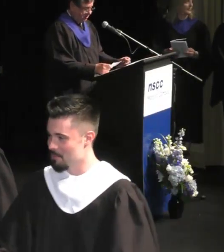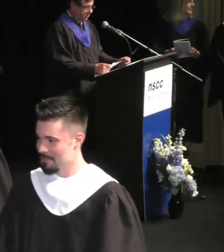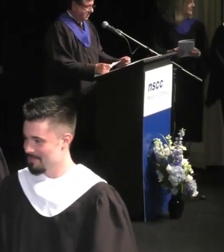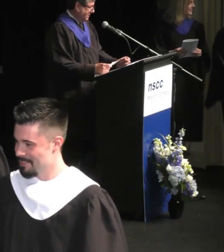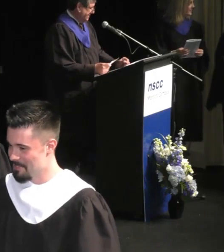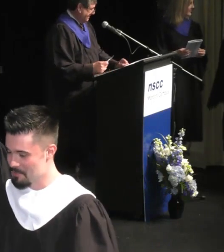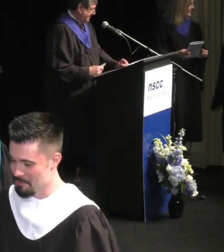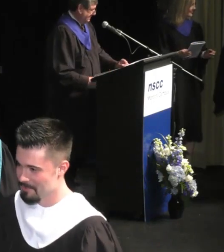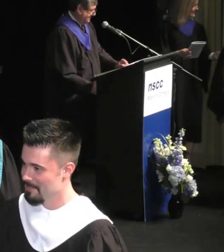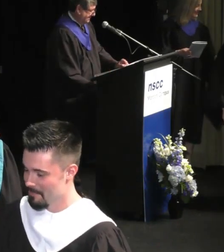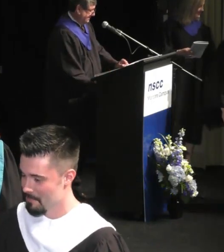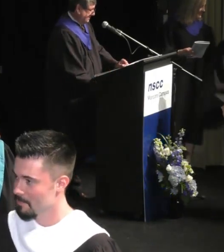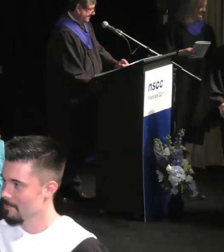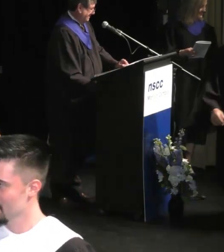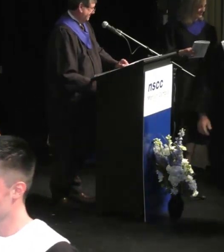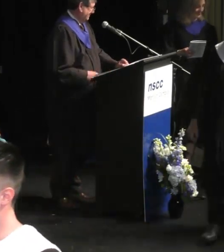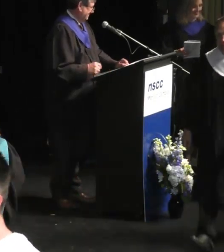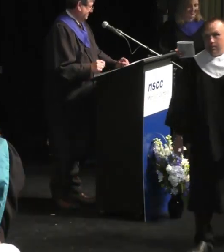Jason Ogley.